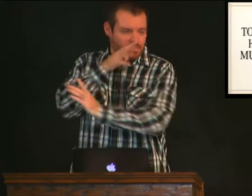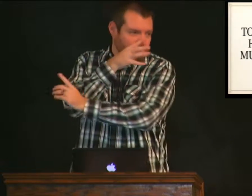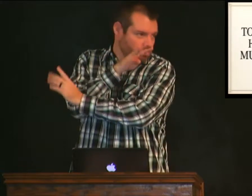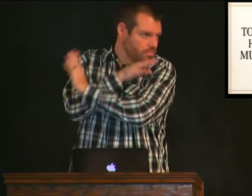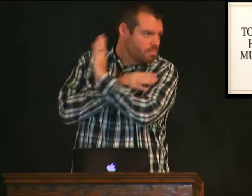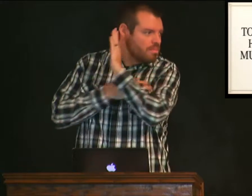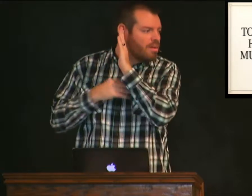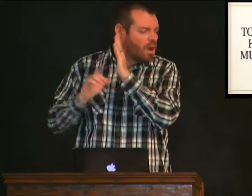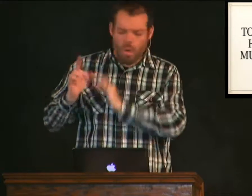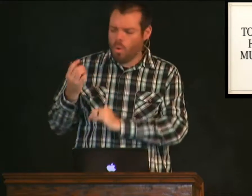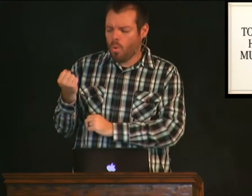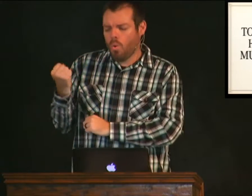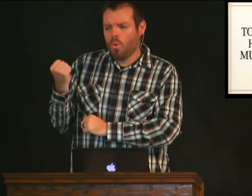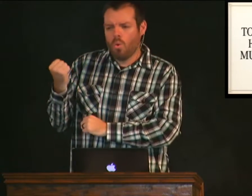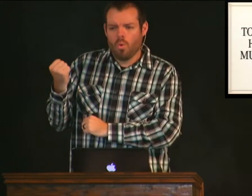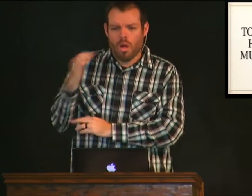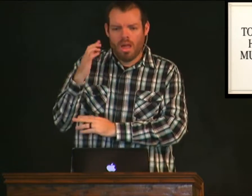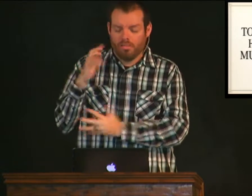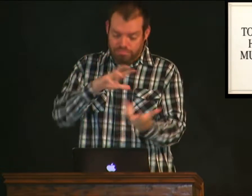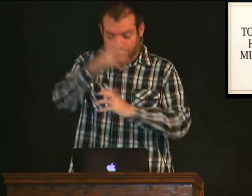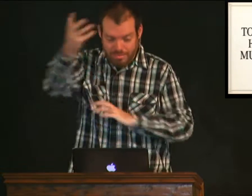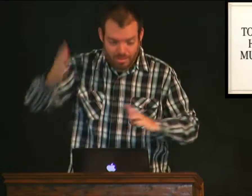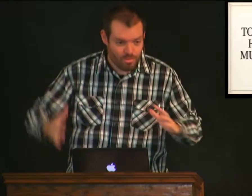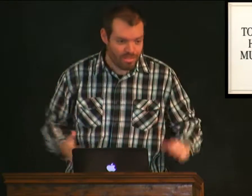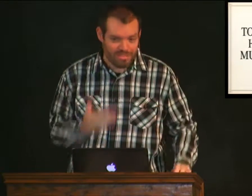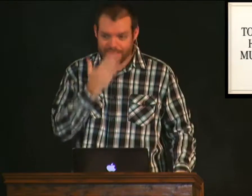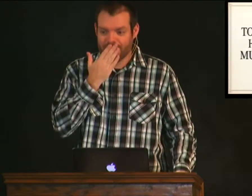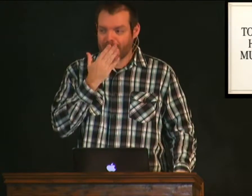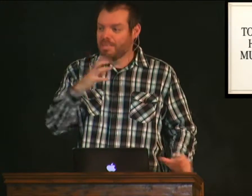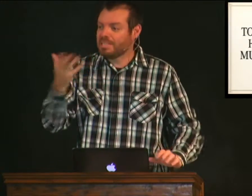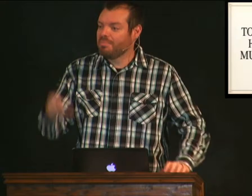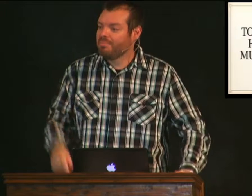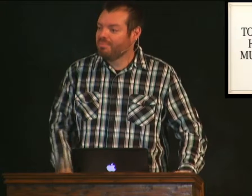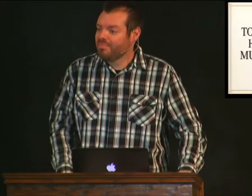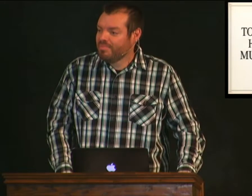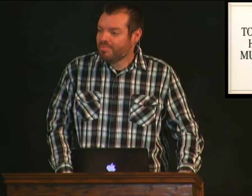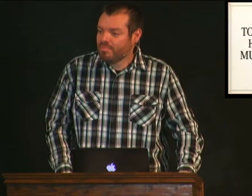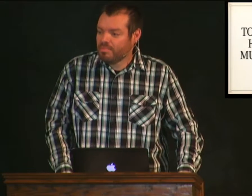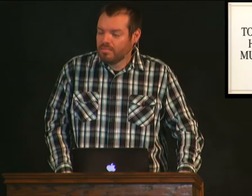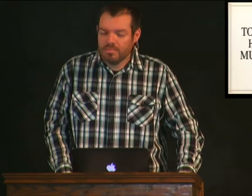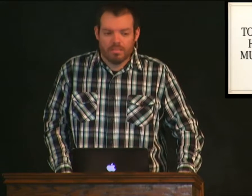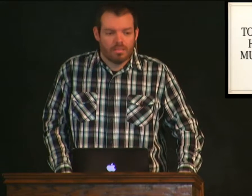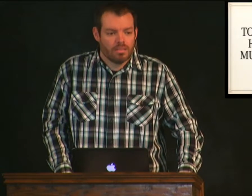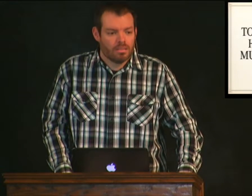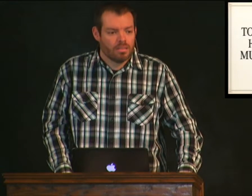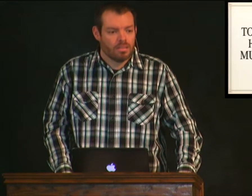Sometimes I'm like, oh, well, oops, I messed up.